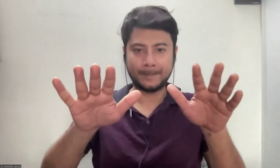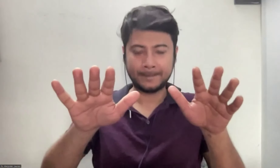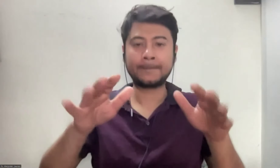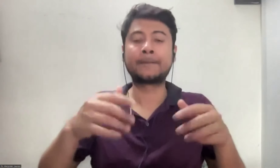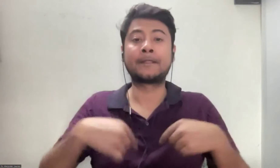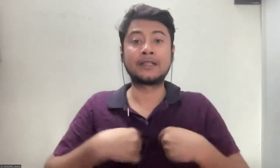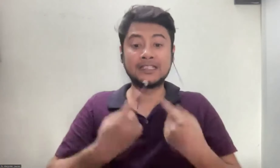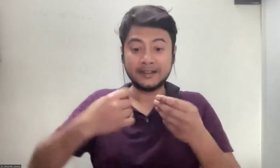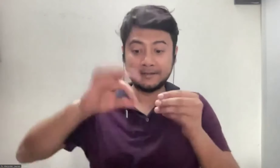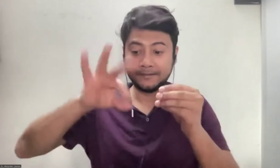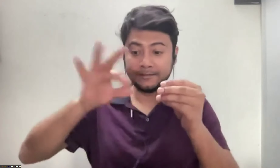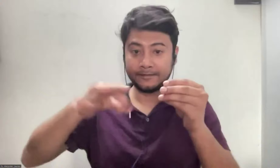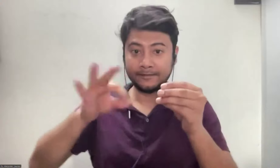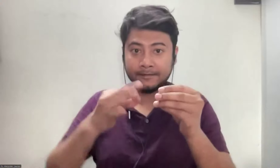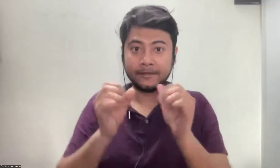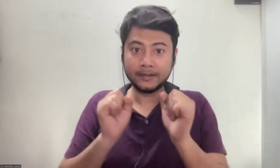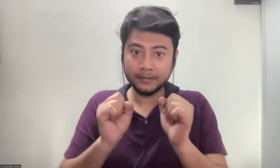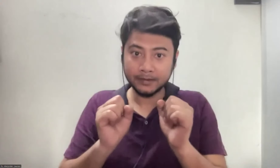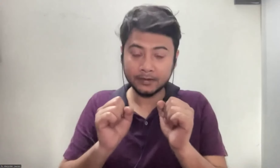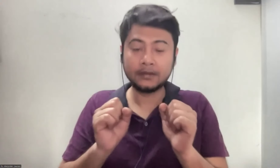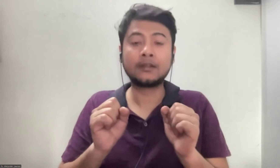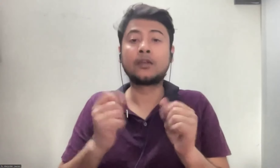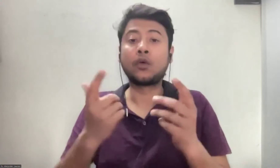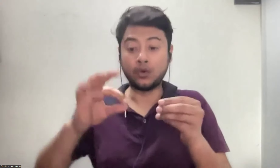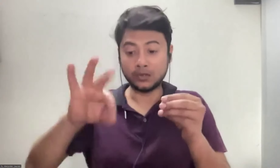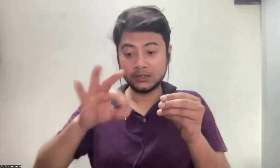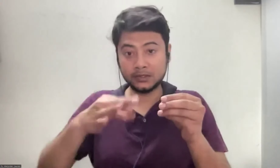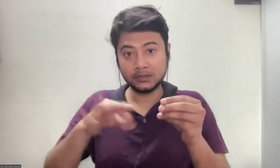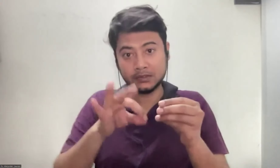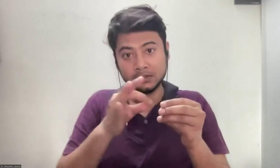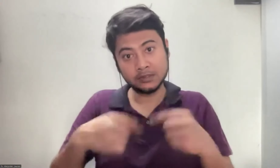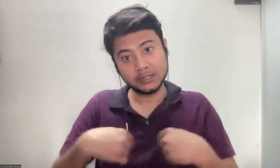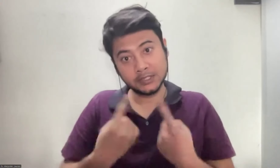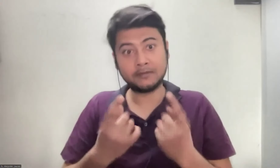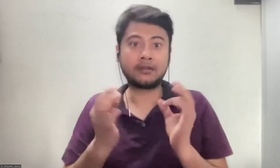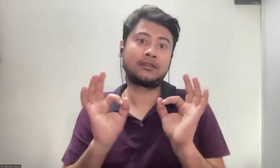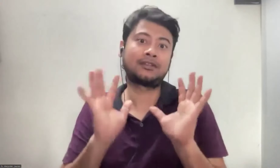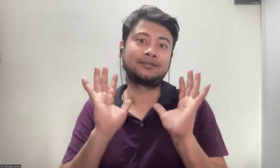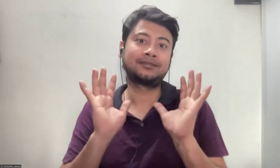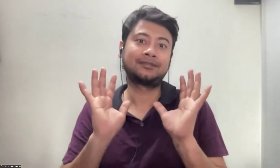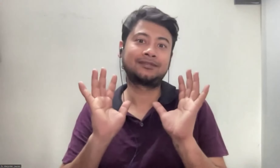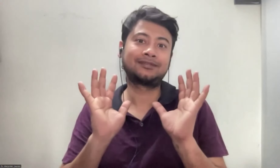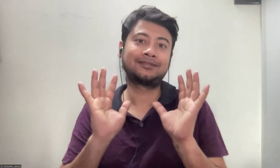it, if stitching remains very good. Don't touch Tulsi after sunset.